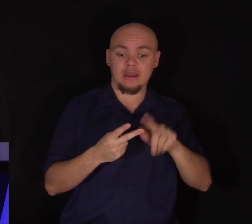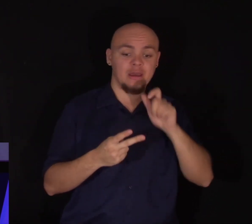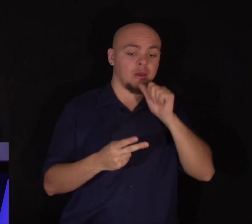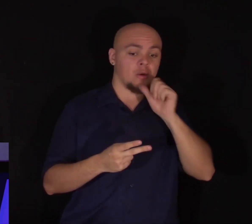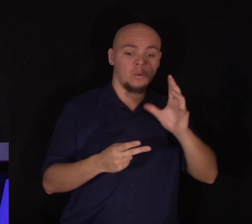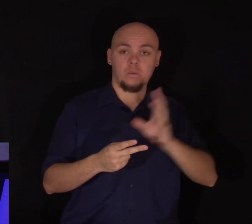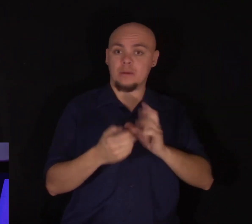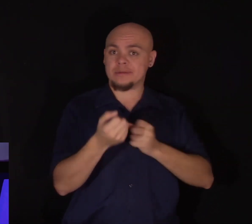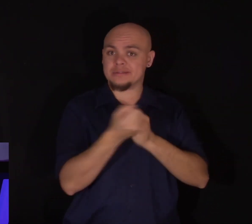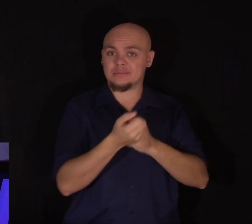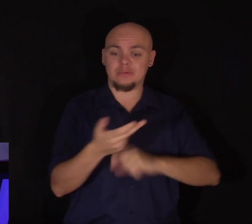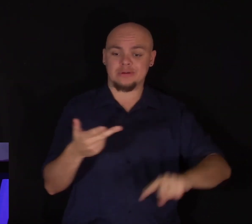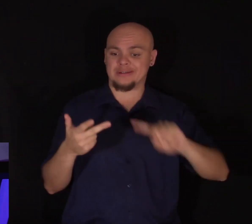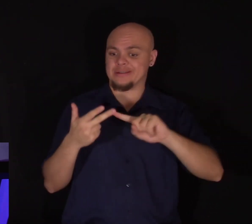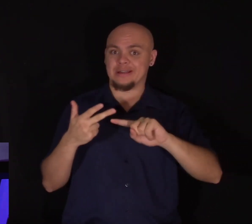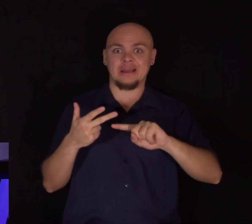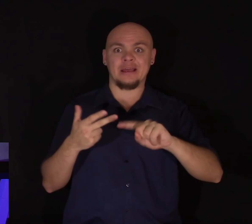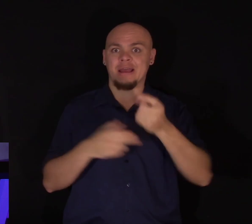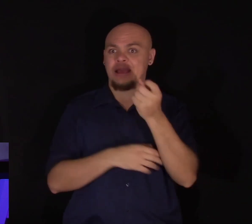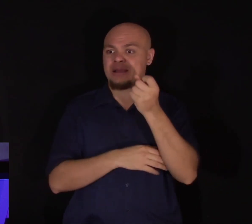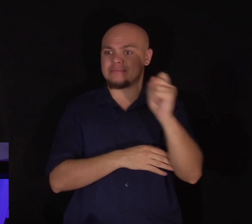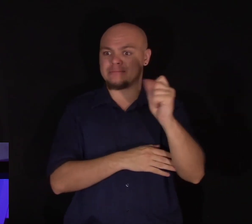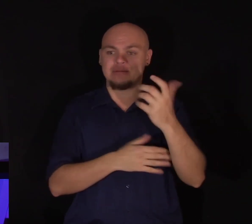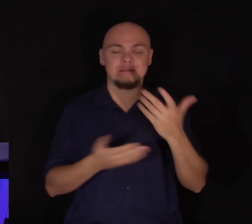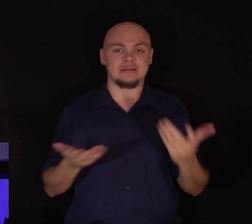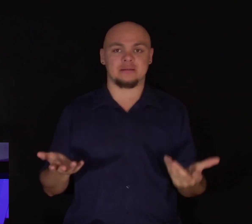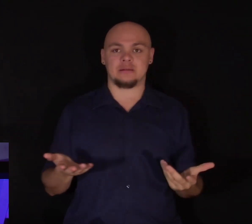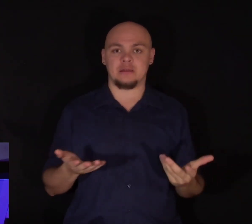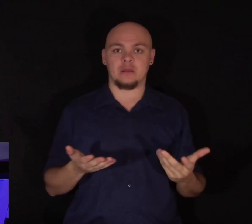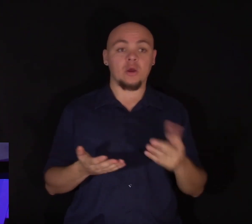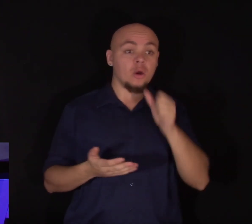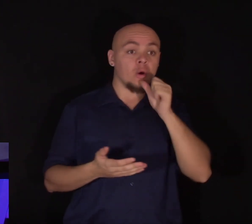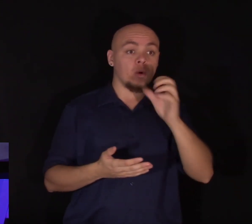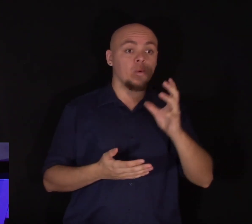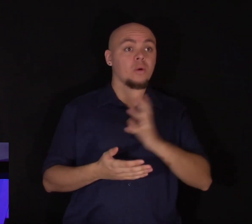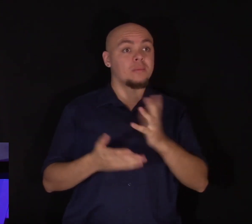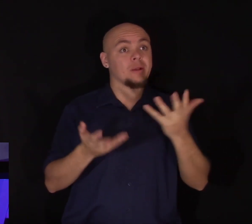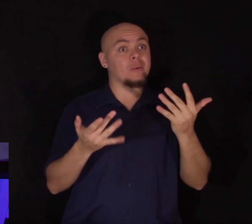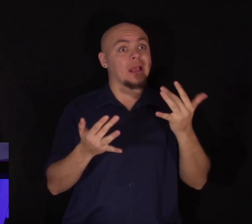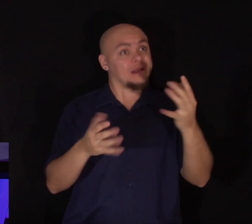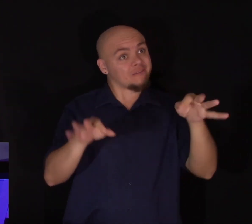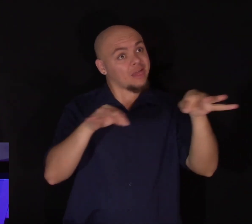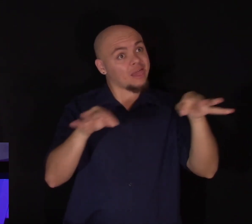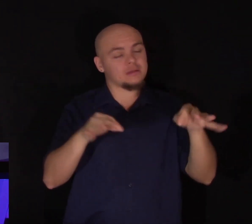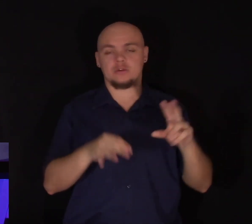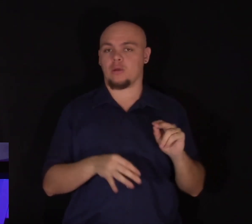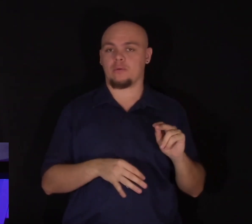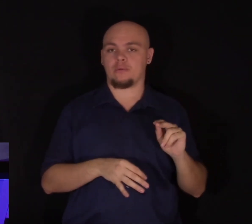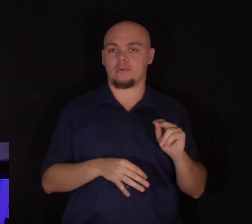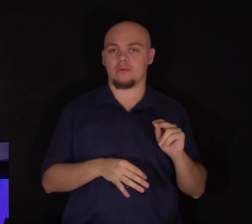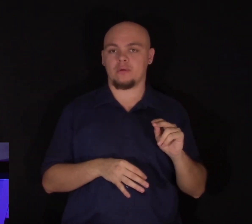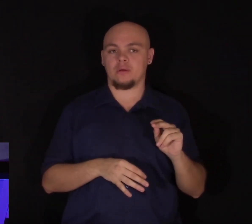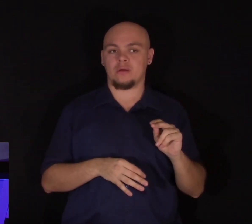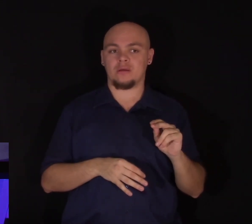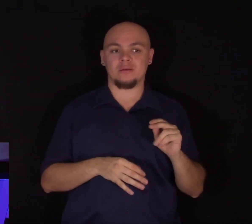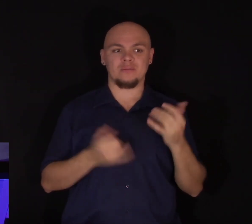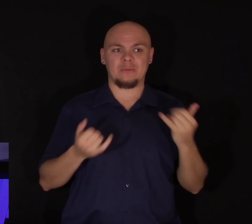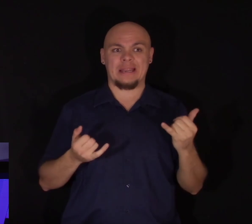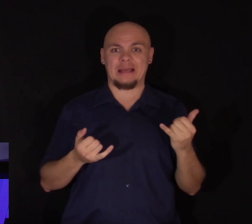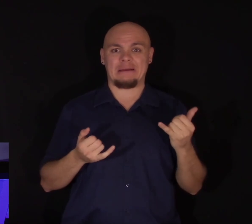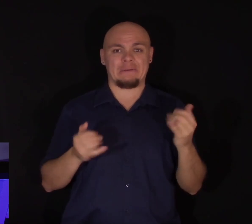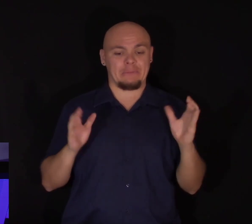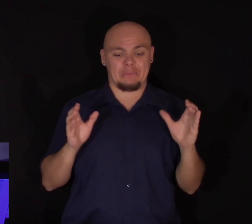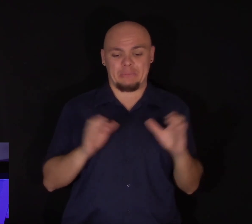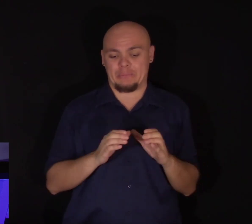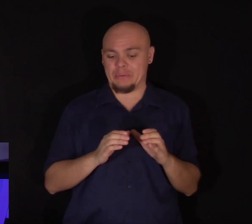the work. They're going to the events and listening. They're not waiting for a woman to explain this stuff to them. But from where I stand, there's too few.